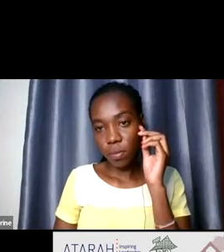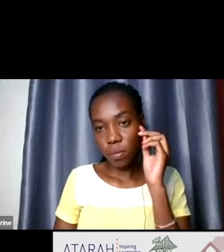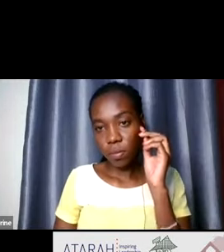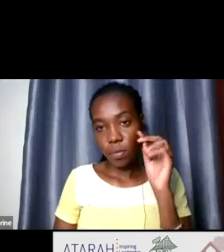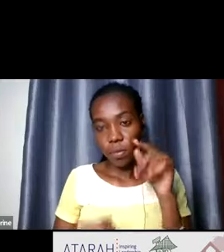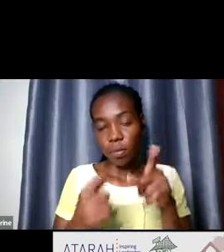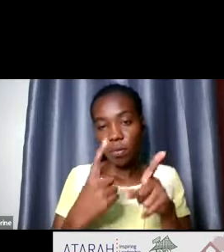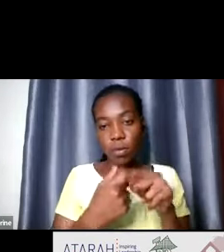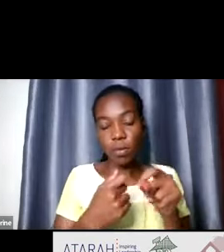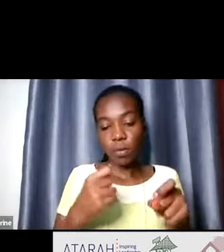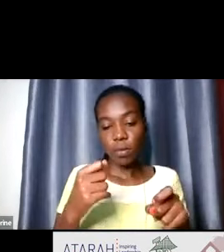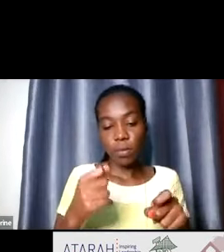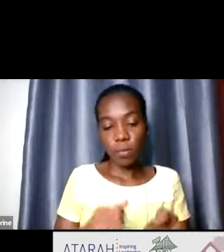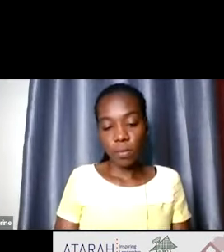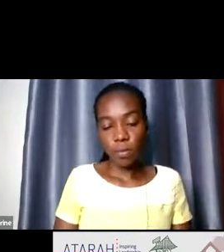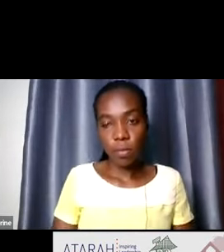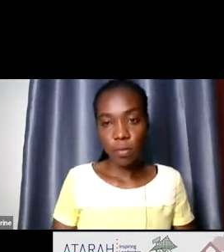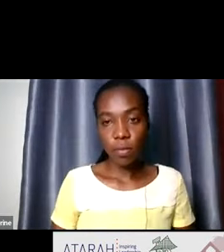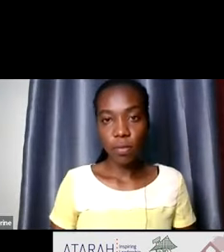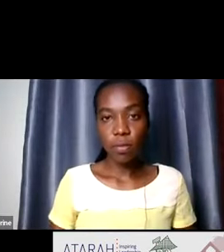alcohol caused by